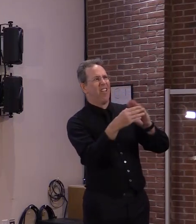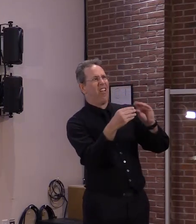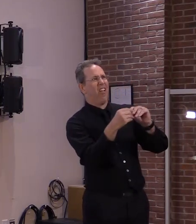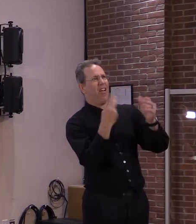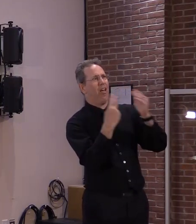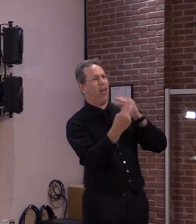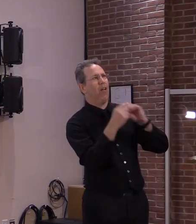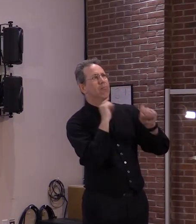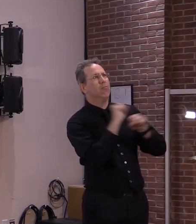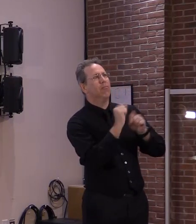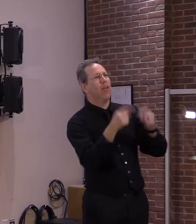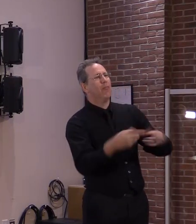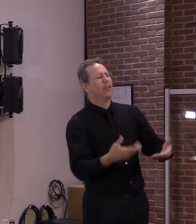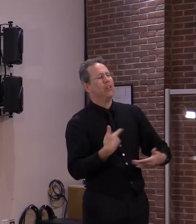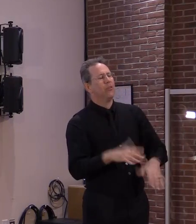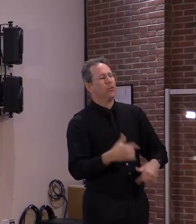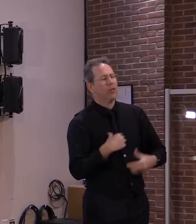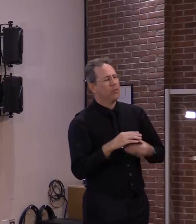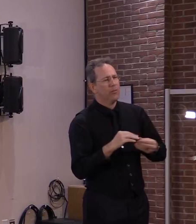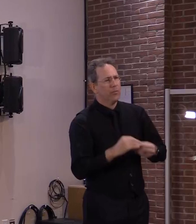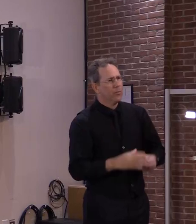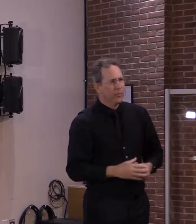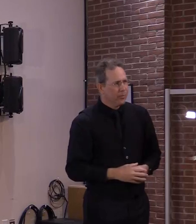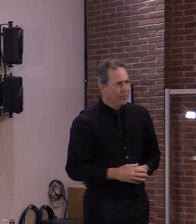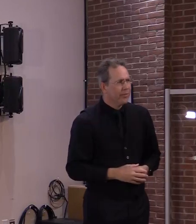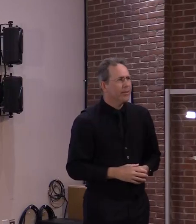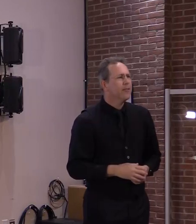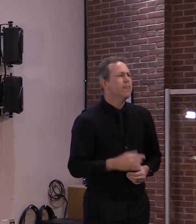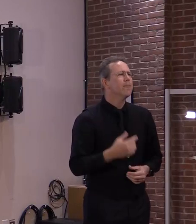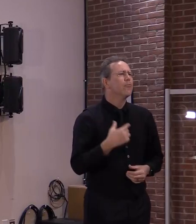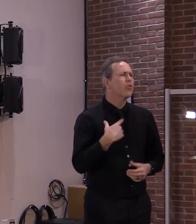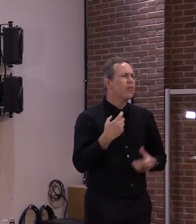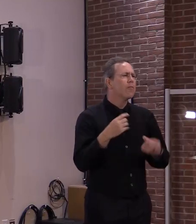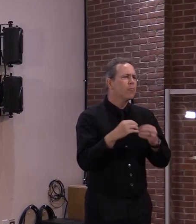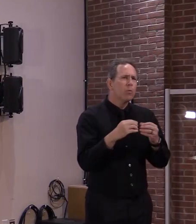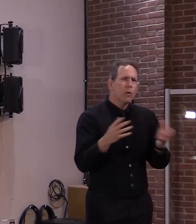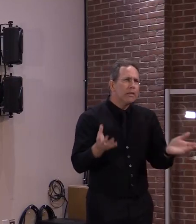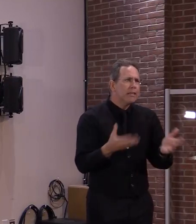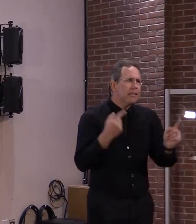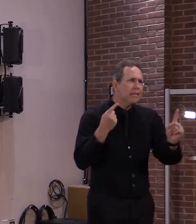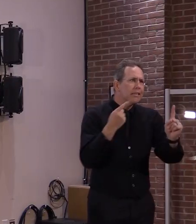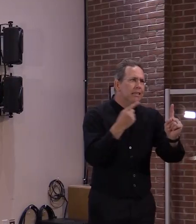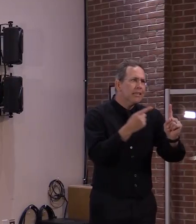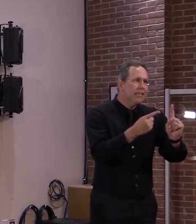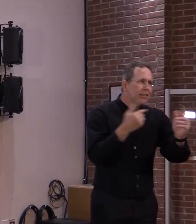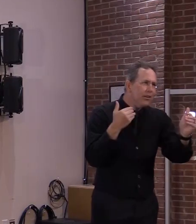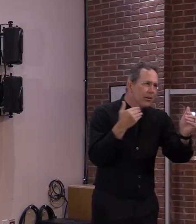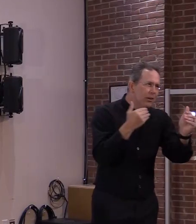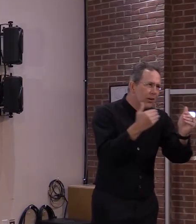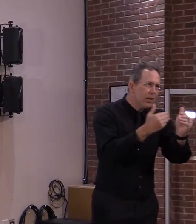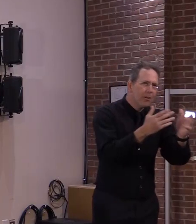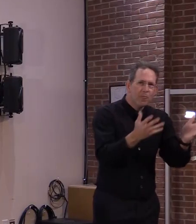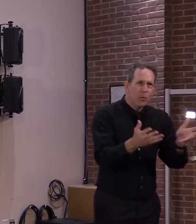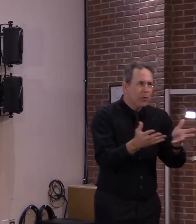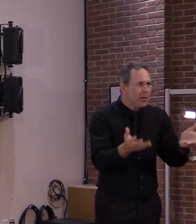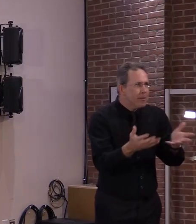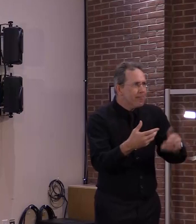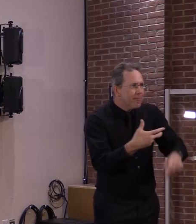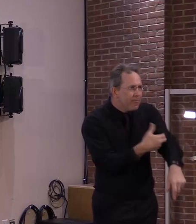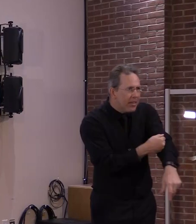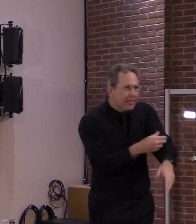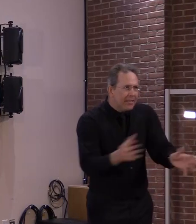moving in a direction closer to the region with the current policies we have with regards to